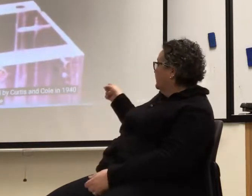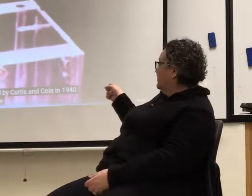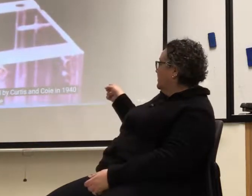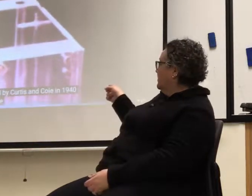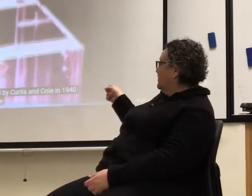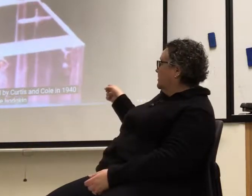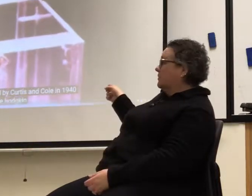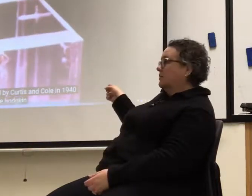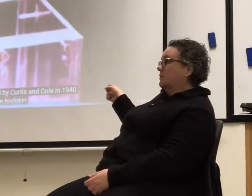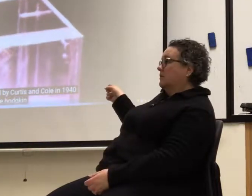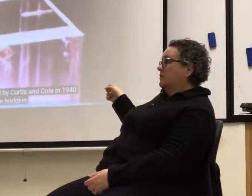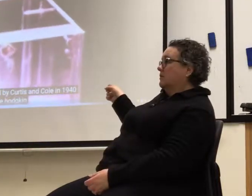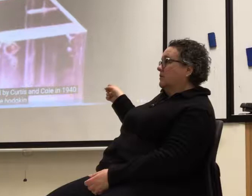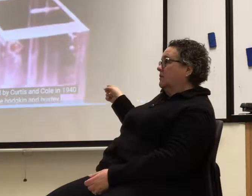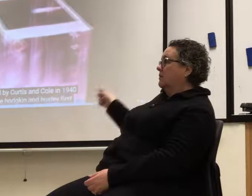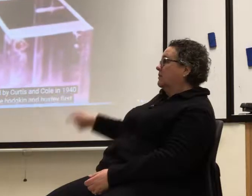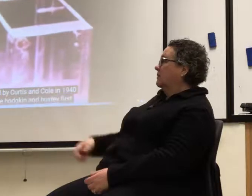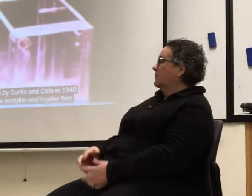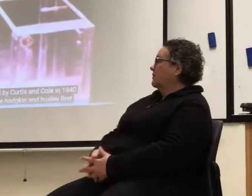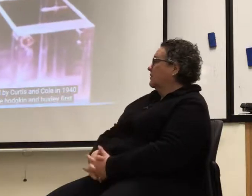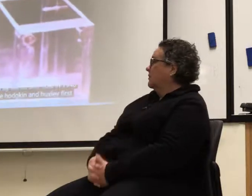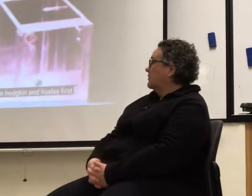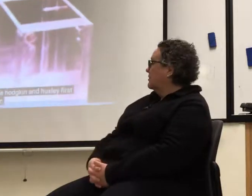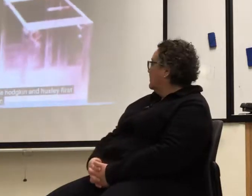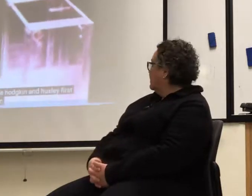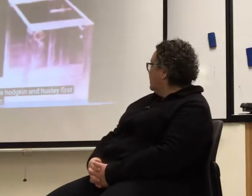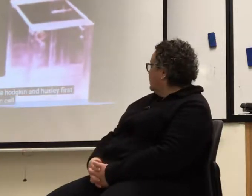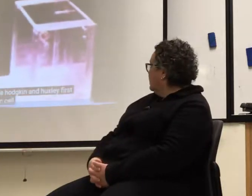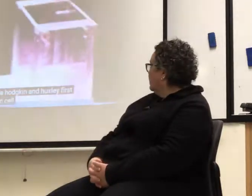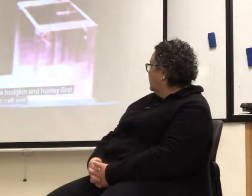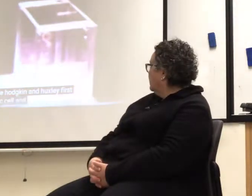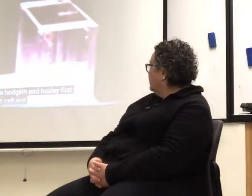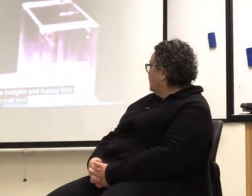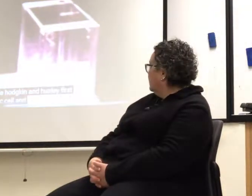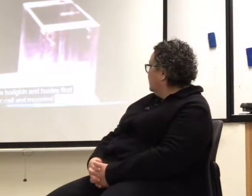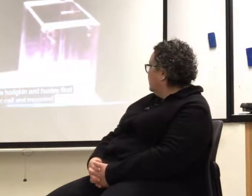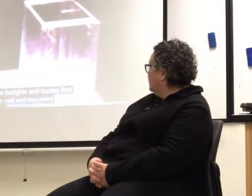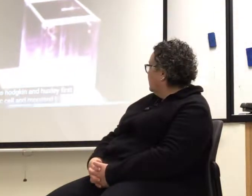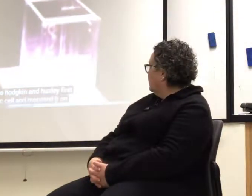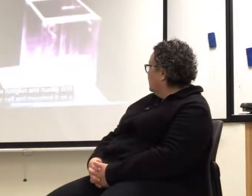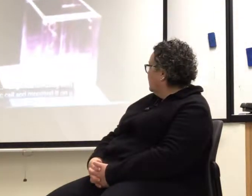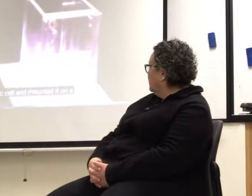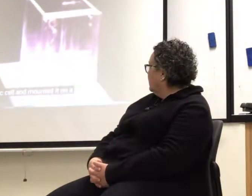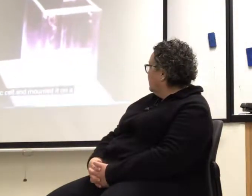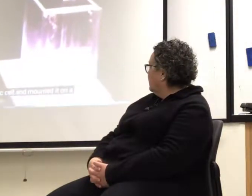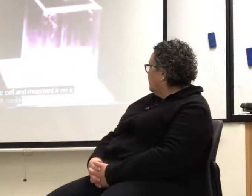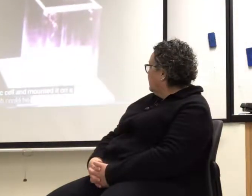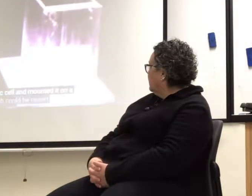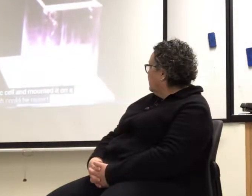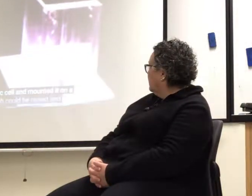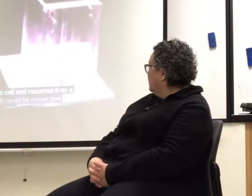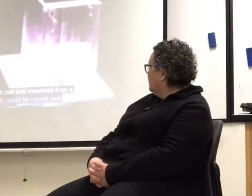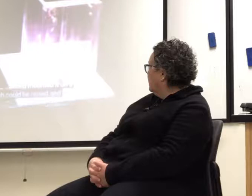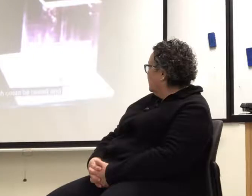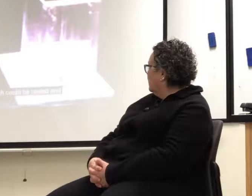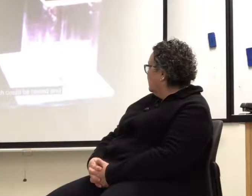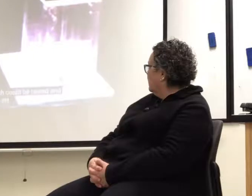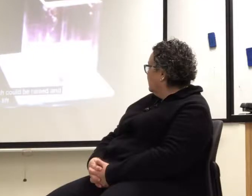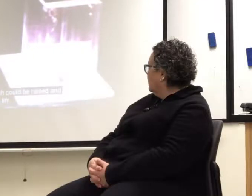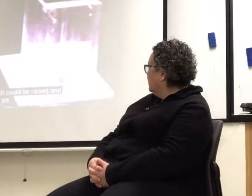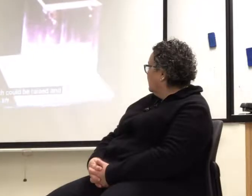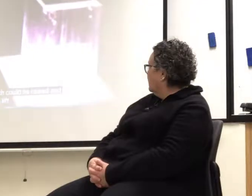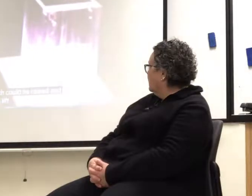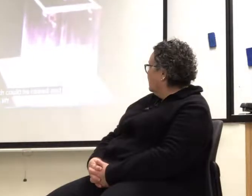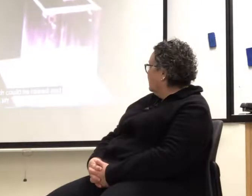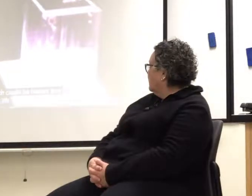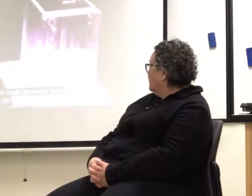at Woods Hole. Hodgkin and Huxley first made a plastic cell and mounted it on a platform which could be raised and lowered like a